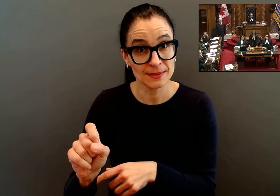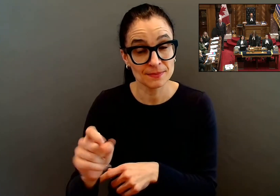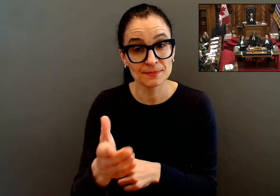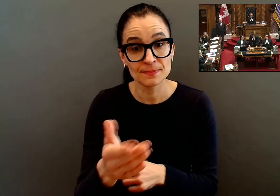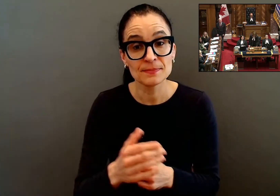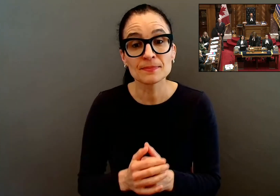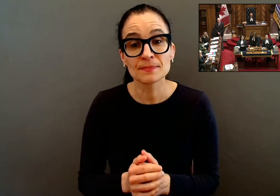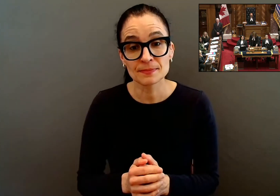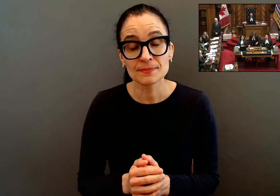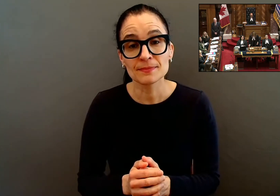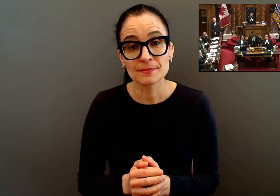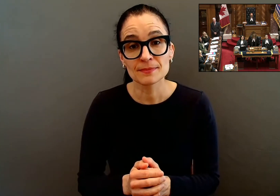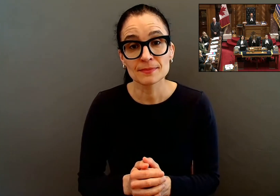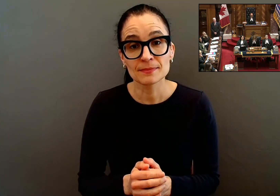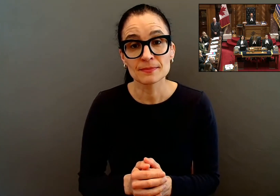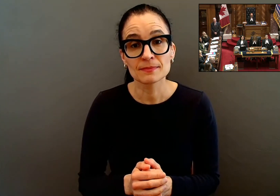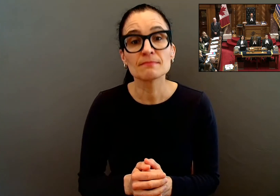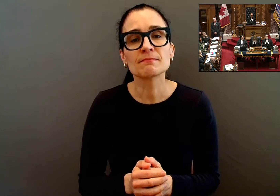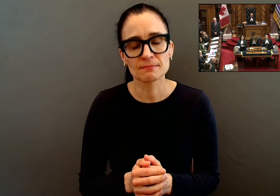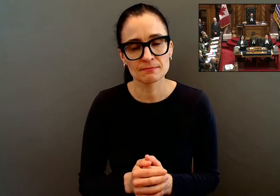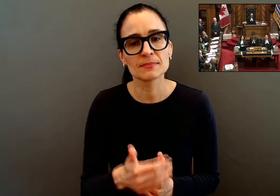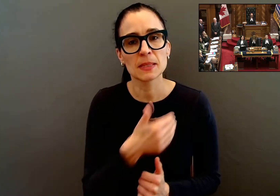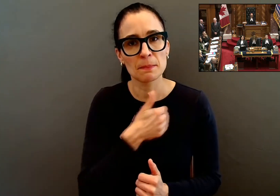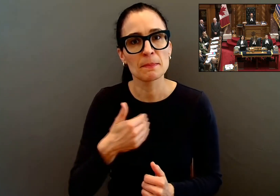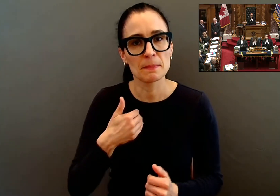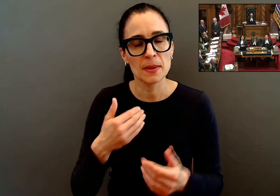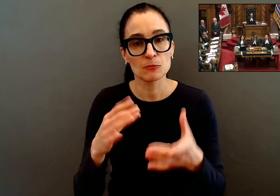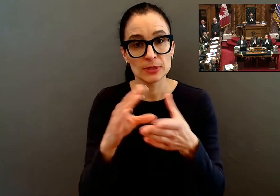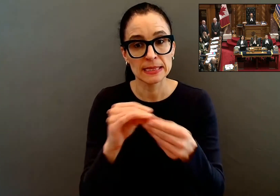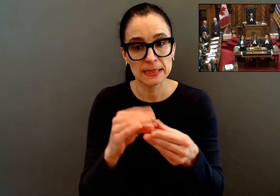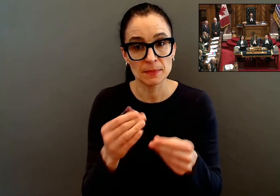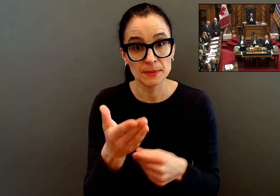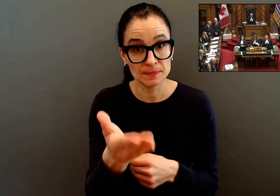Statements by members. Member for Esquimalt Colwood.